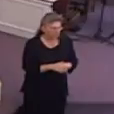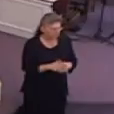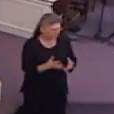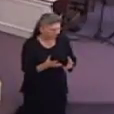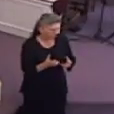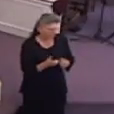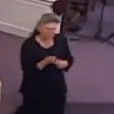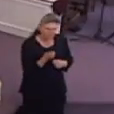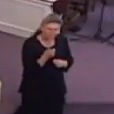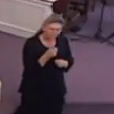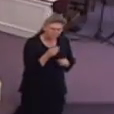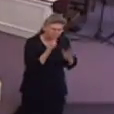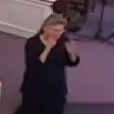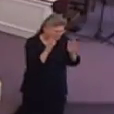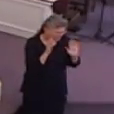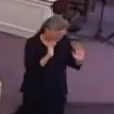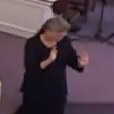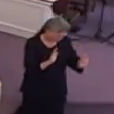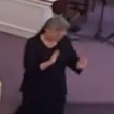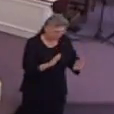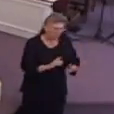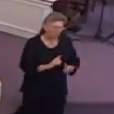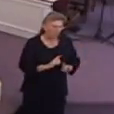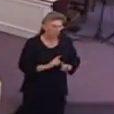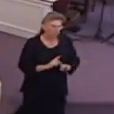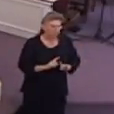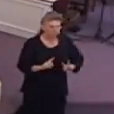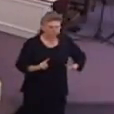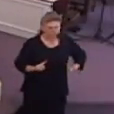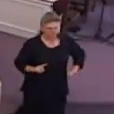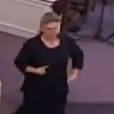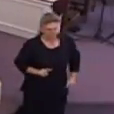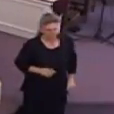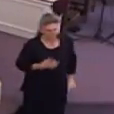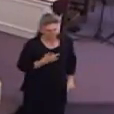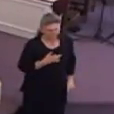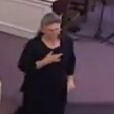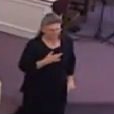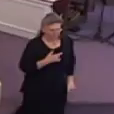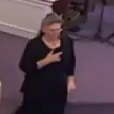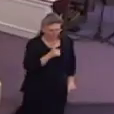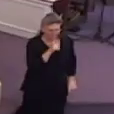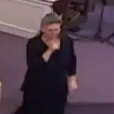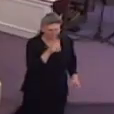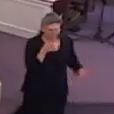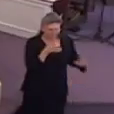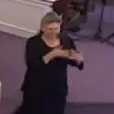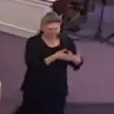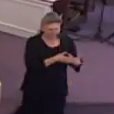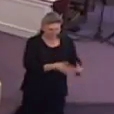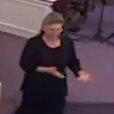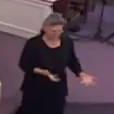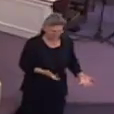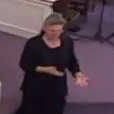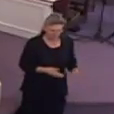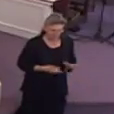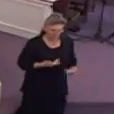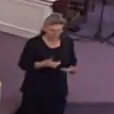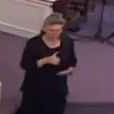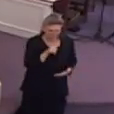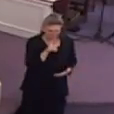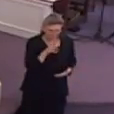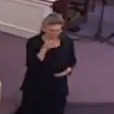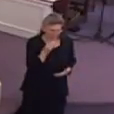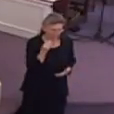the least bit of attention. But the root of it all is that she just feels like a misfit. Maybe she doesn't feel like